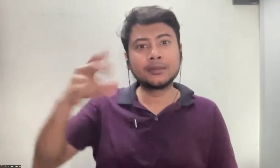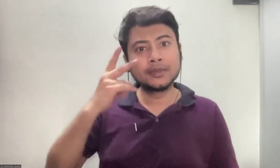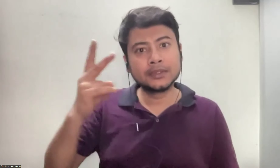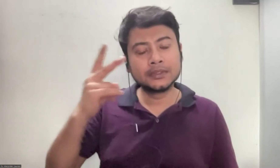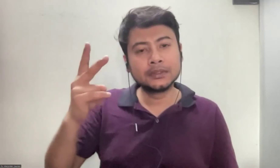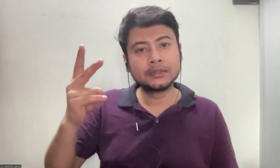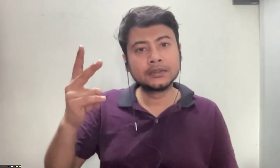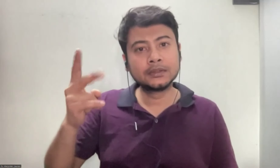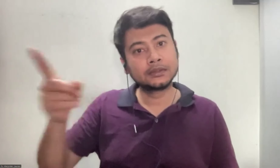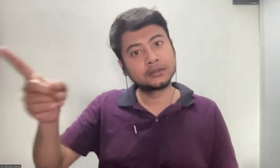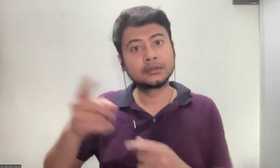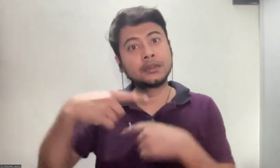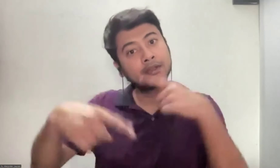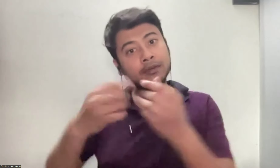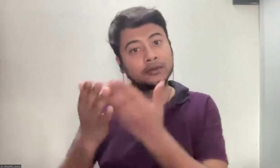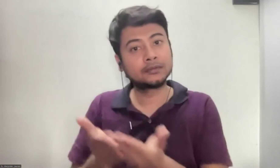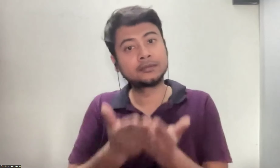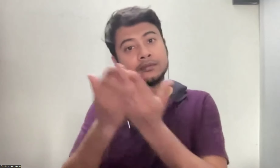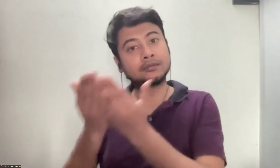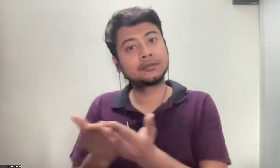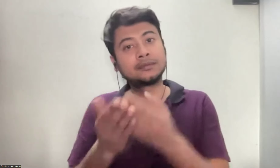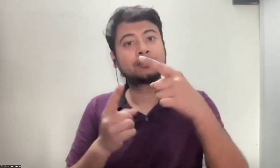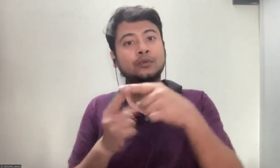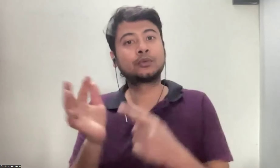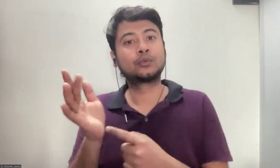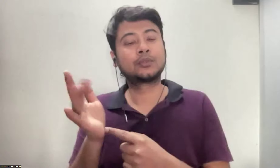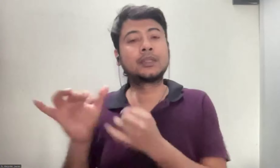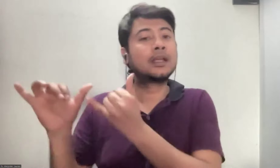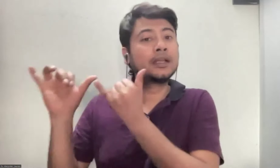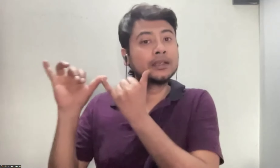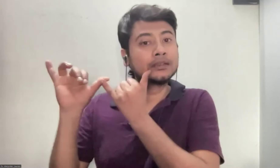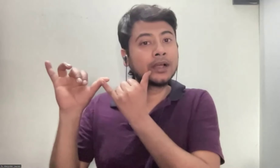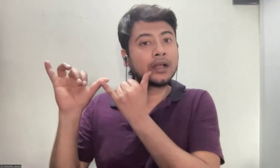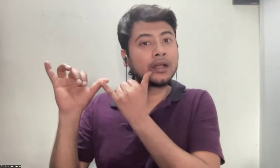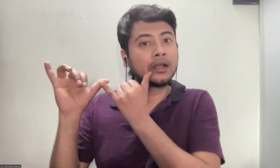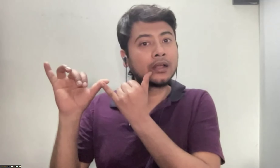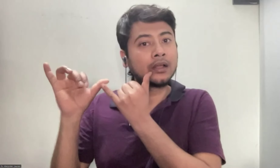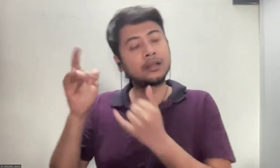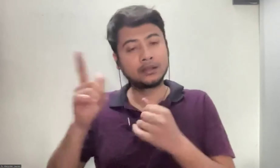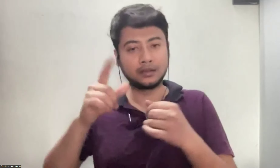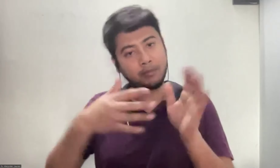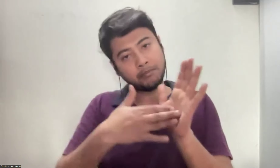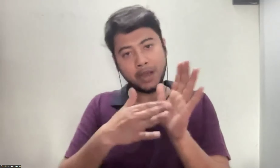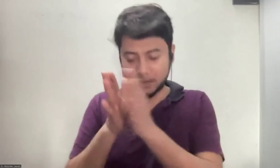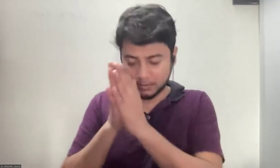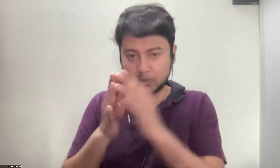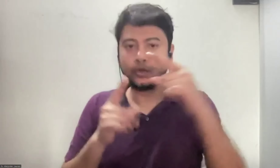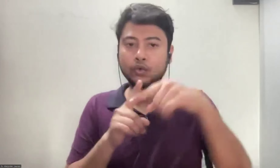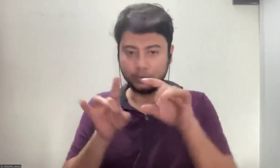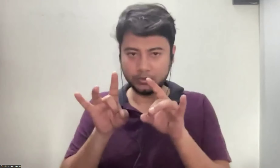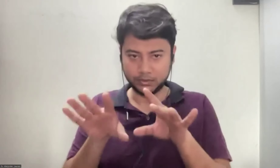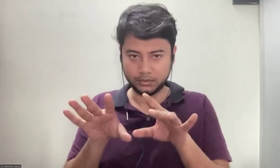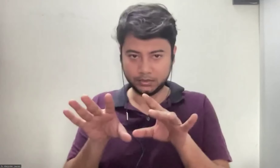day. We worship Krishna every day. Don't we eat food every day? We take a bath every day. We do